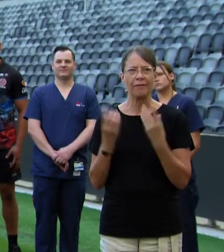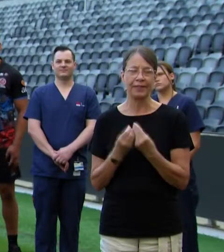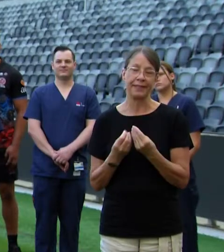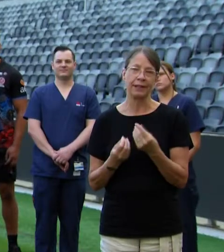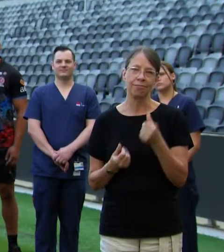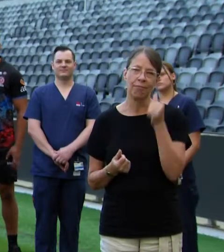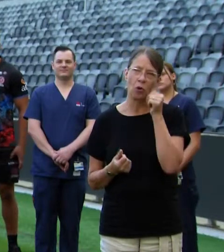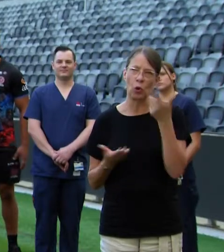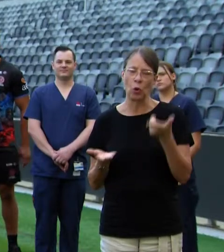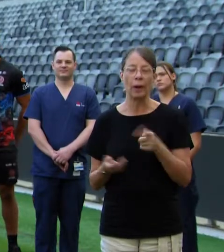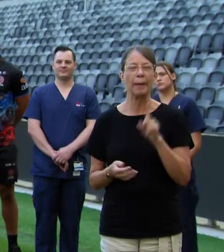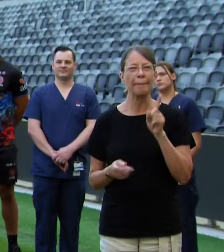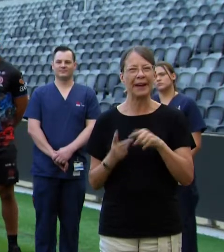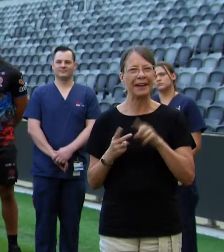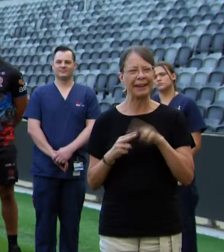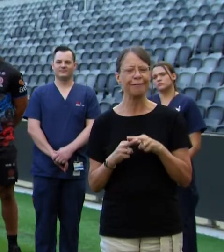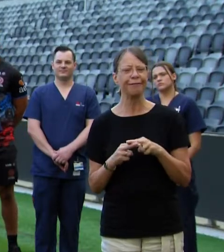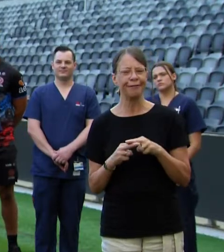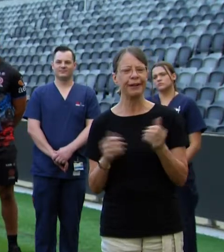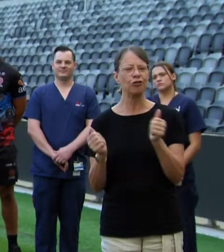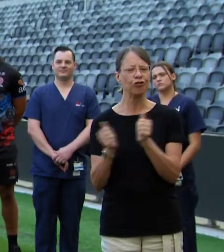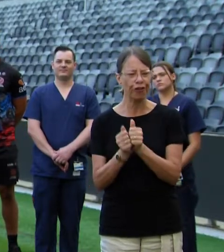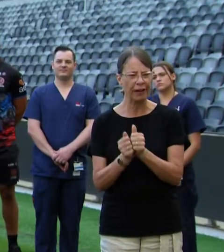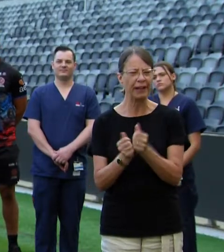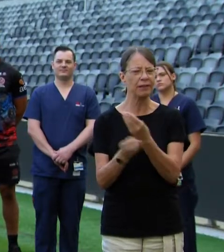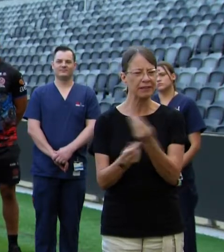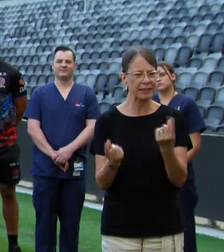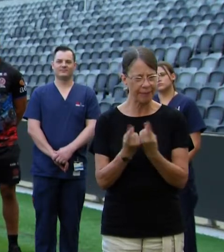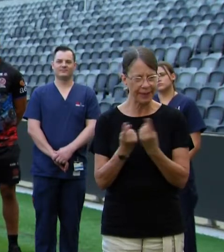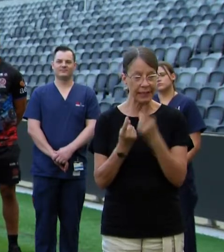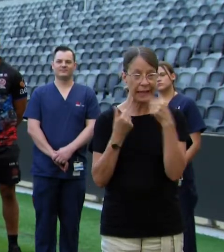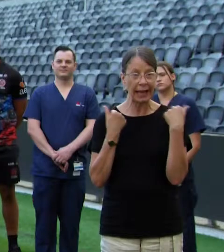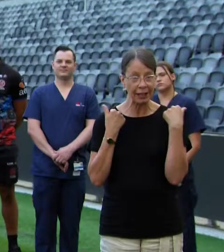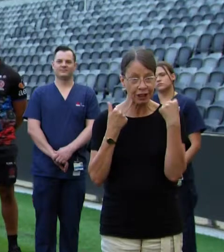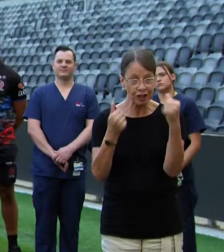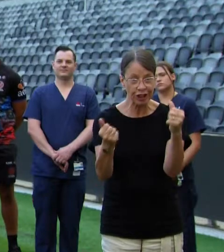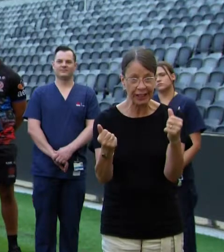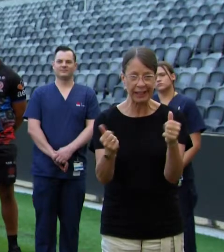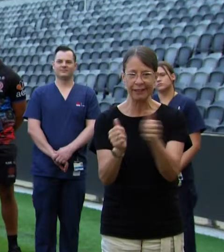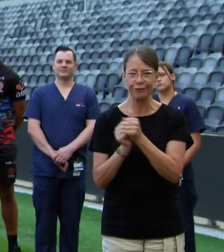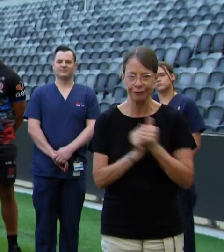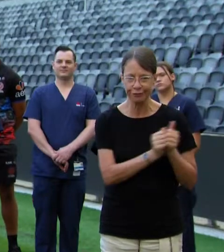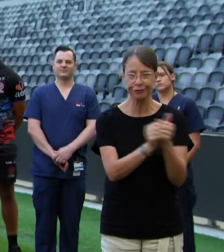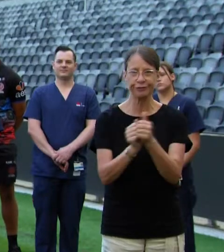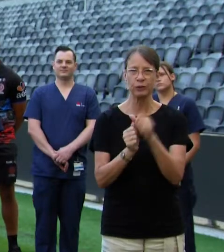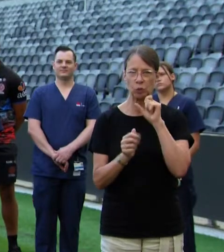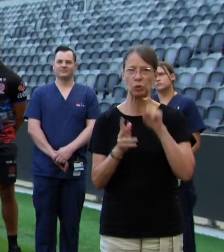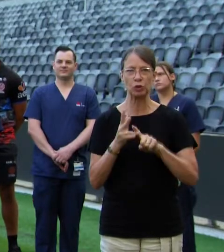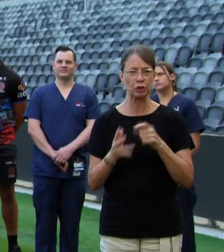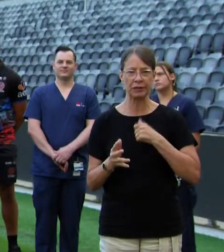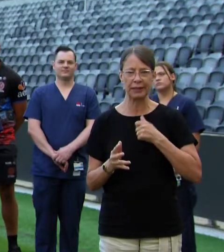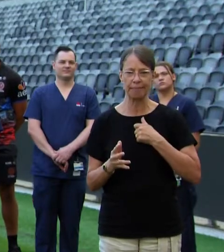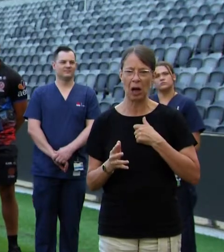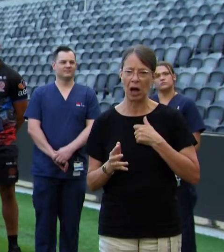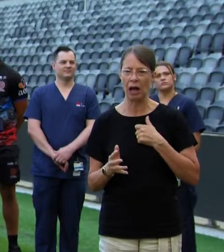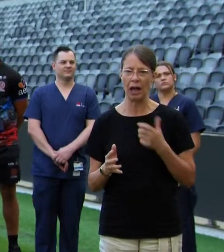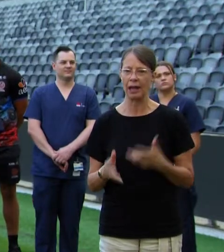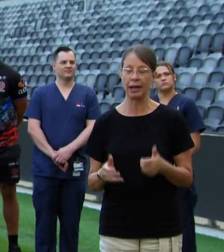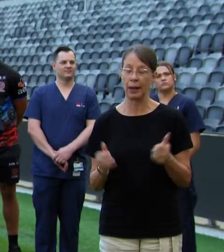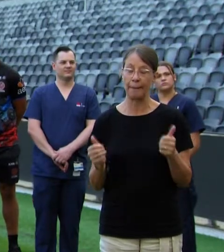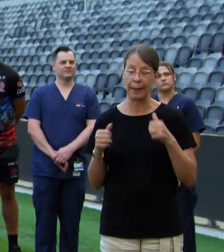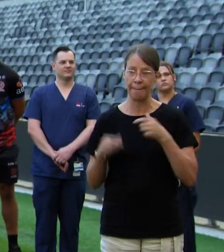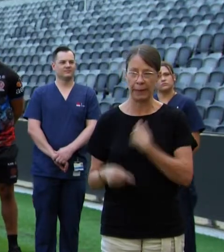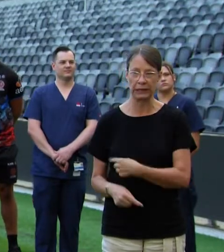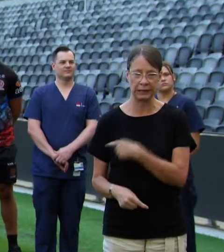can find common ground and we can achieve outcomes together, we will do that. And that's my commitment as Premier. Premier, by-elections